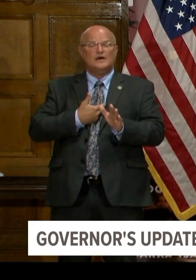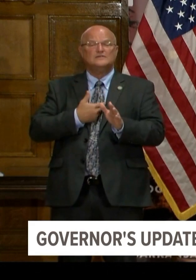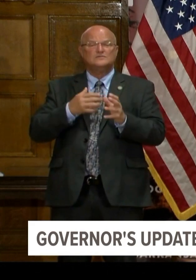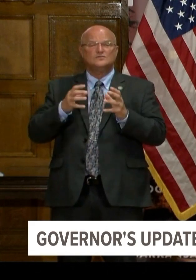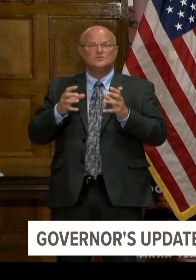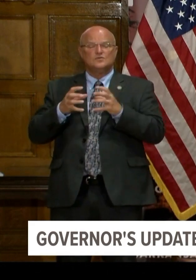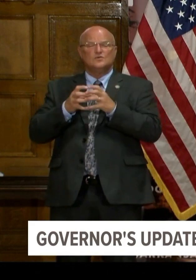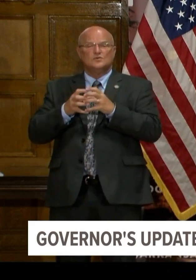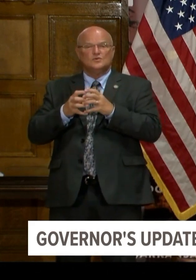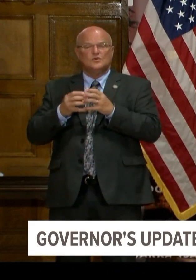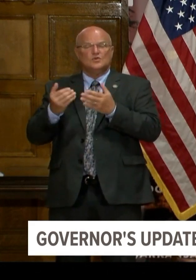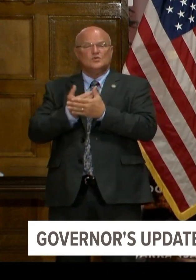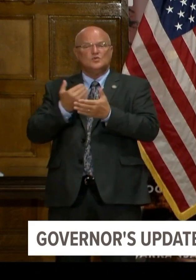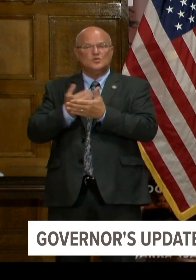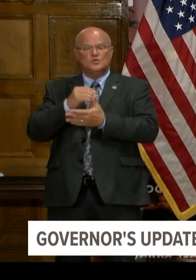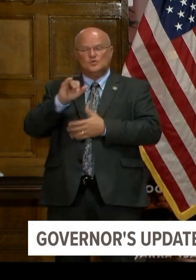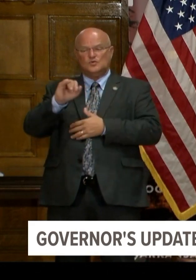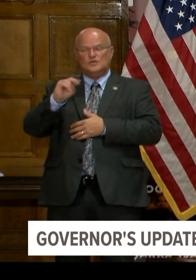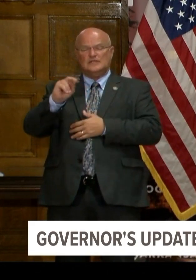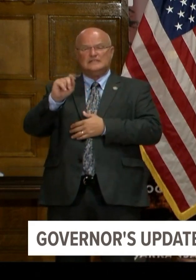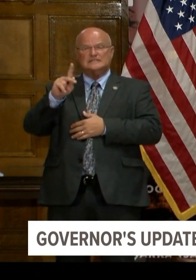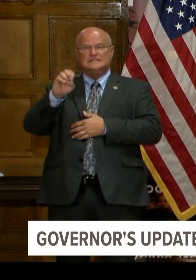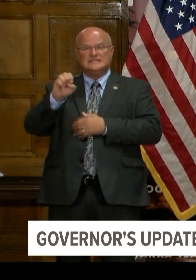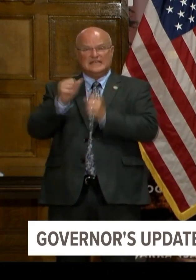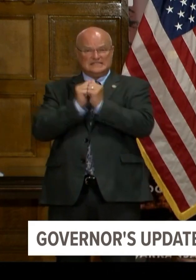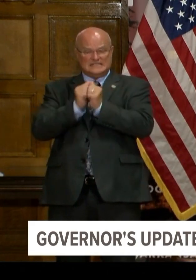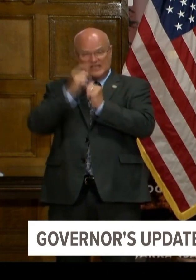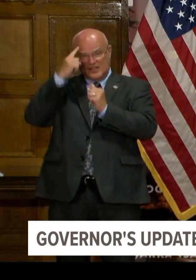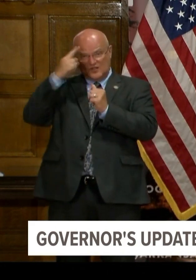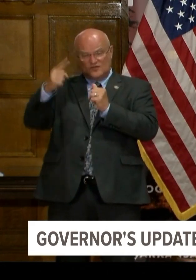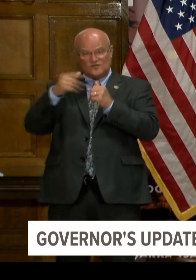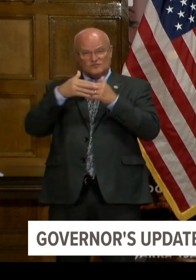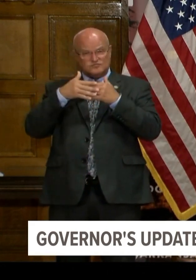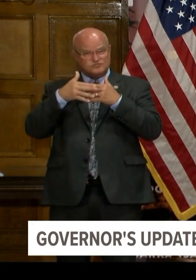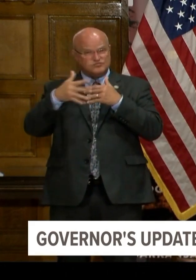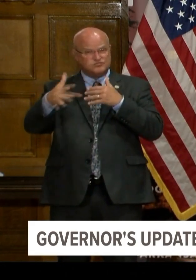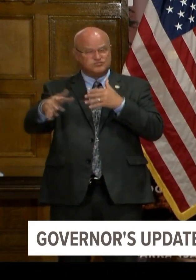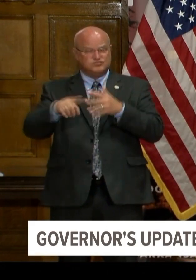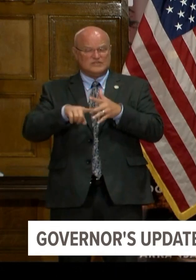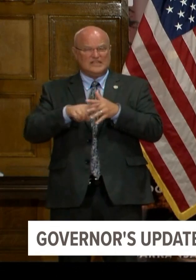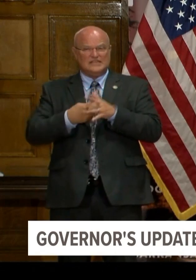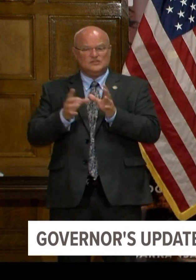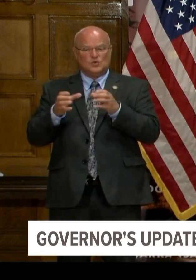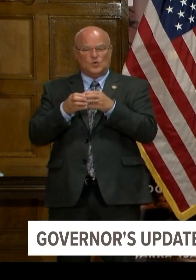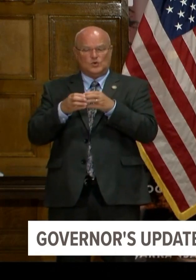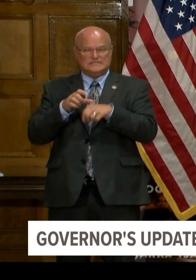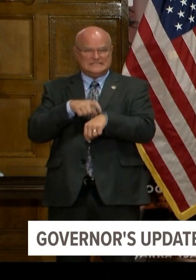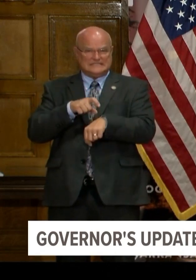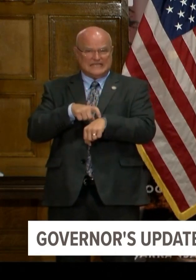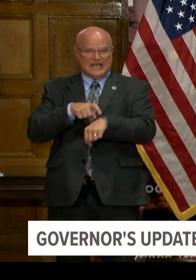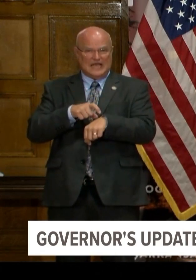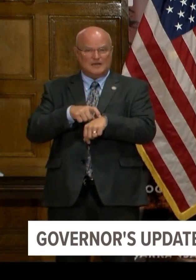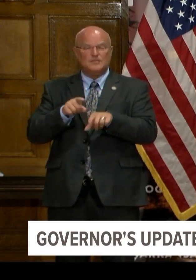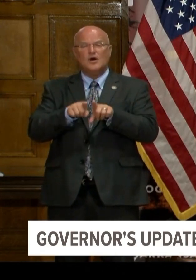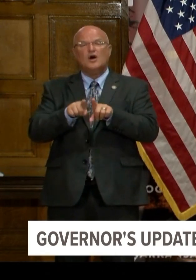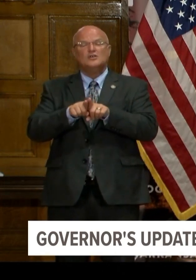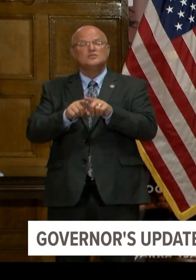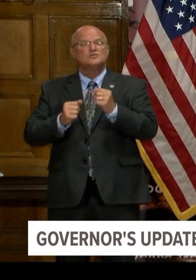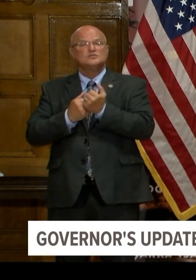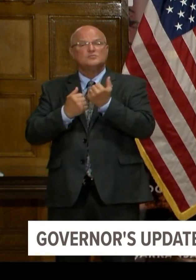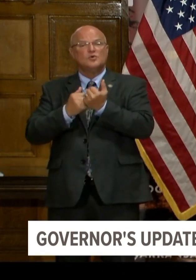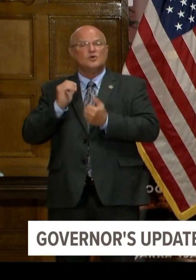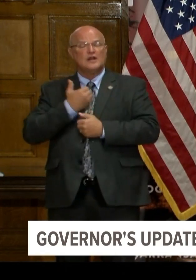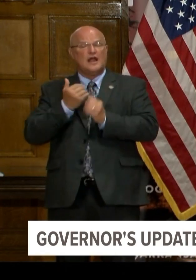cohort new intakes together for the duration of their initial quarantine period, and will also support